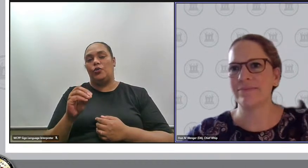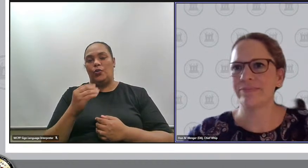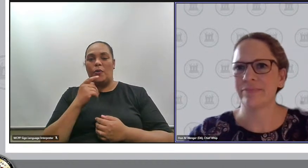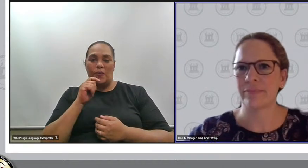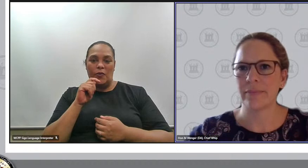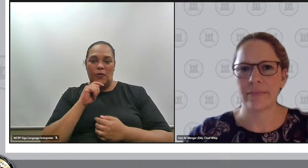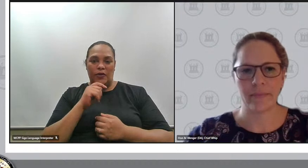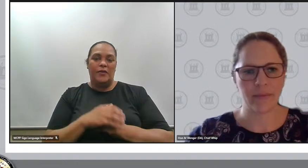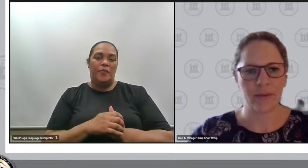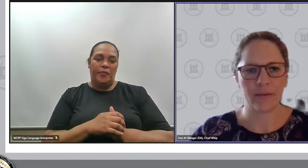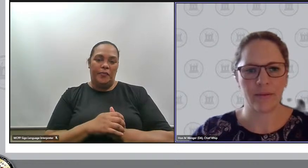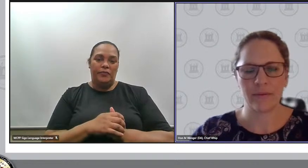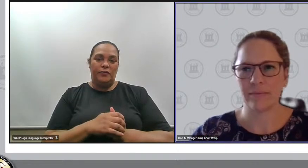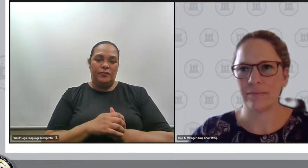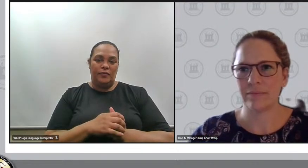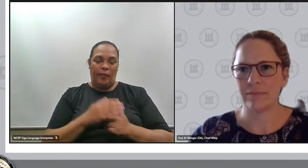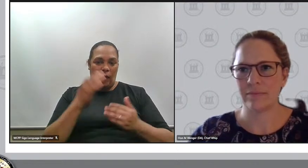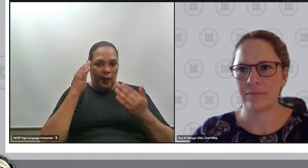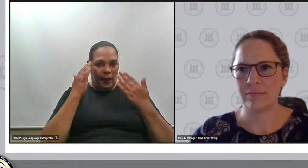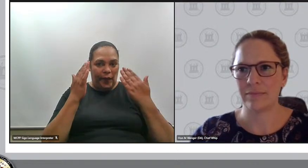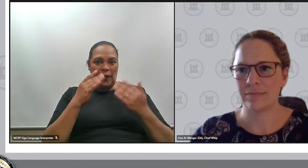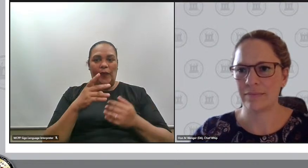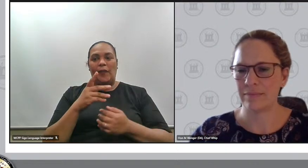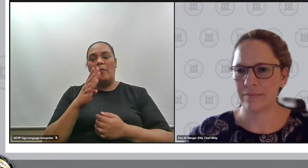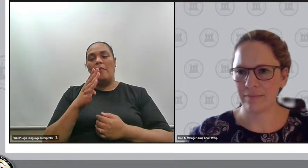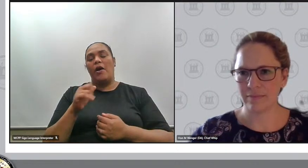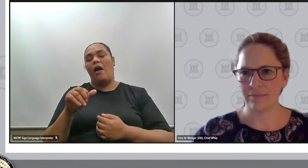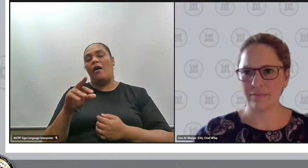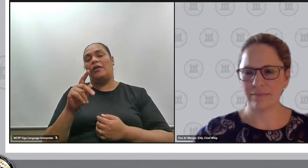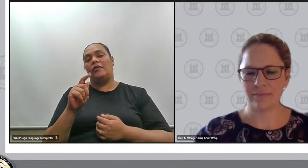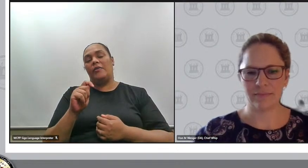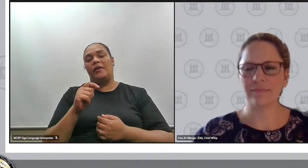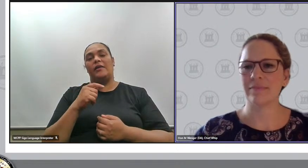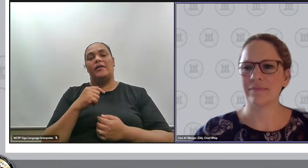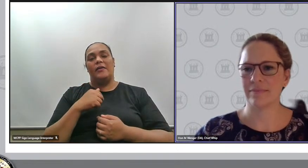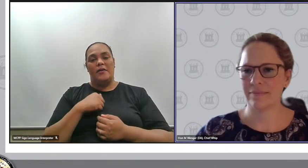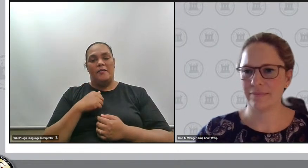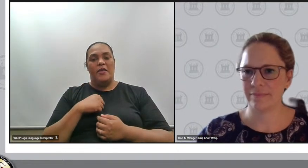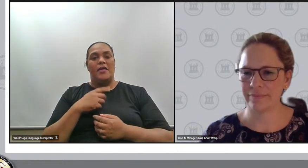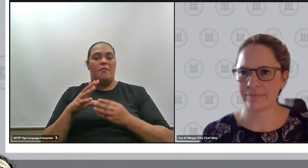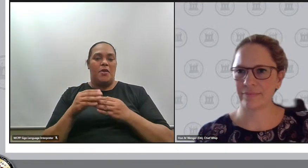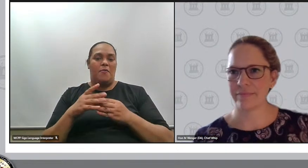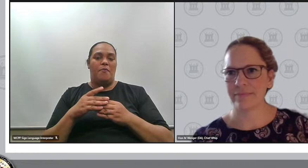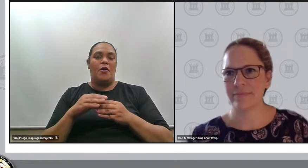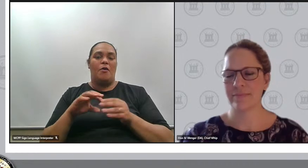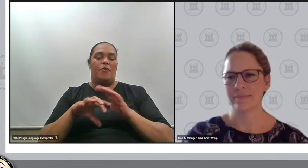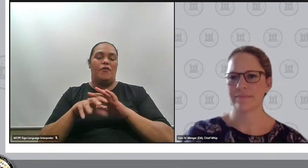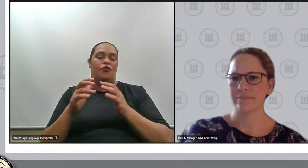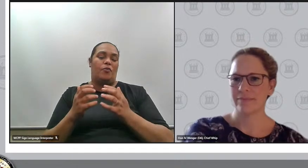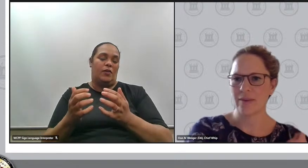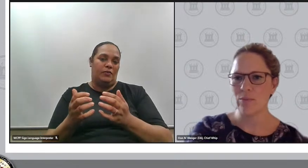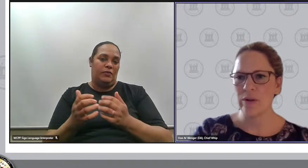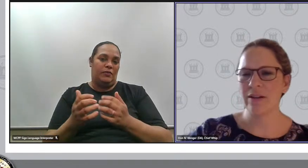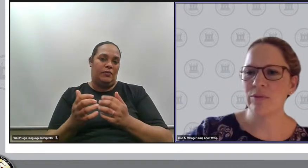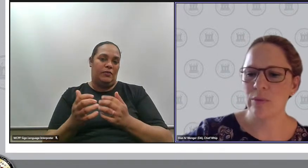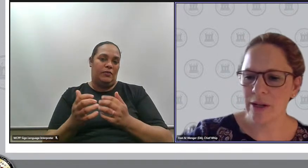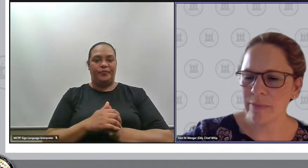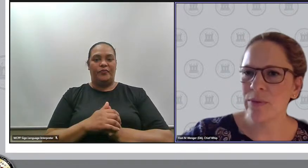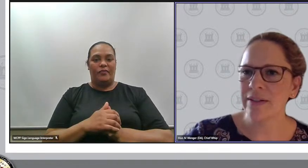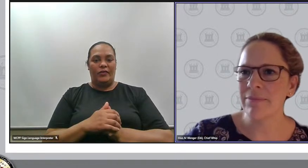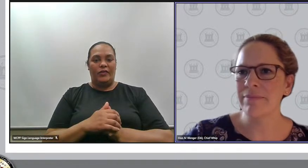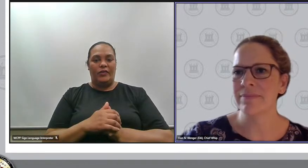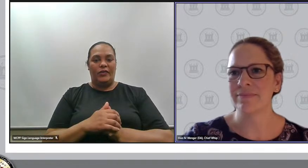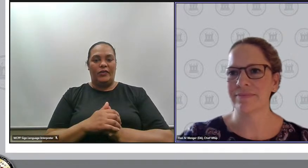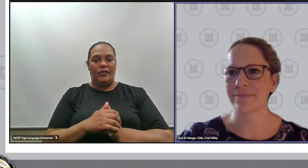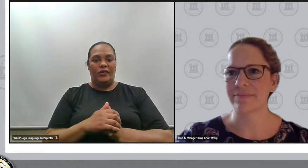morning. Good morning, Deirdre Bartman, an alternate and member of Provincial Parliament. Morning, Honourable